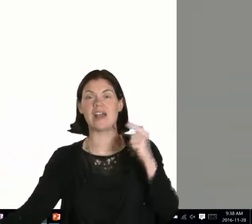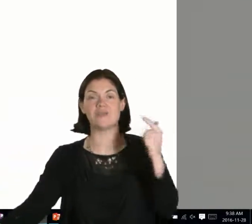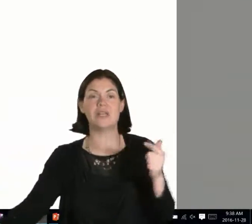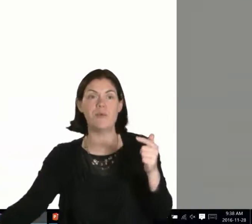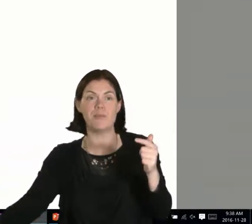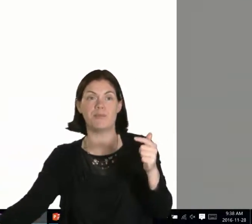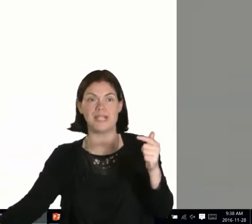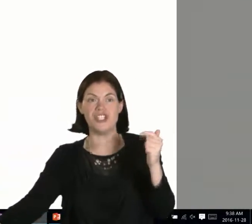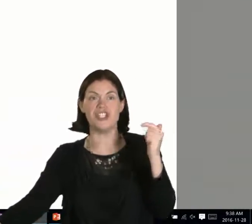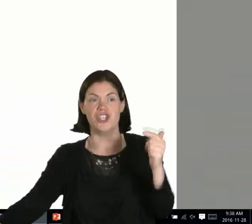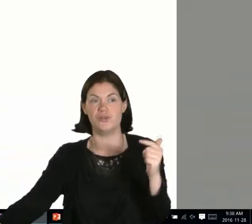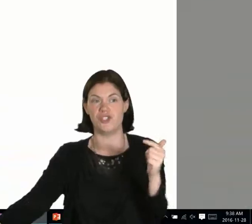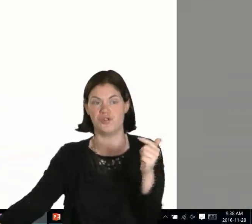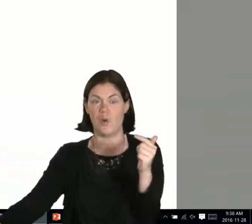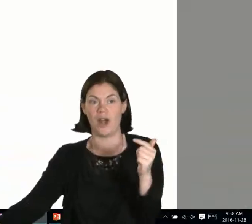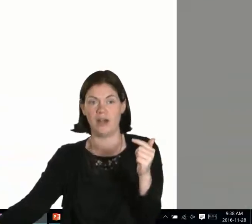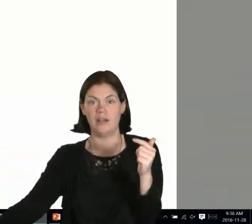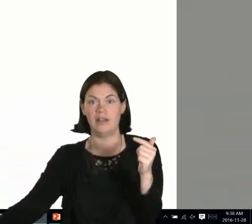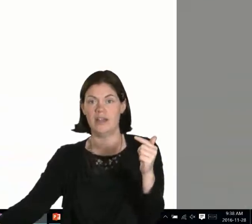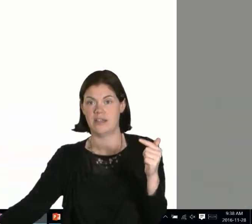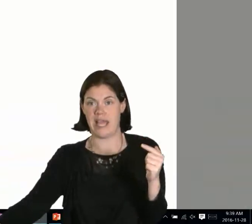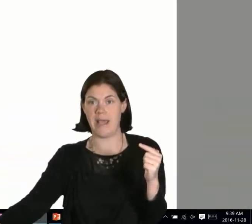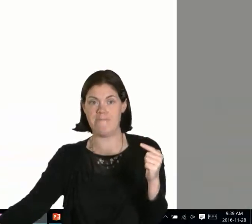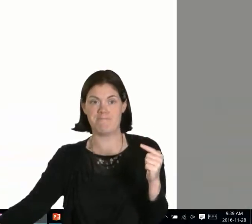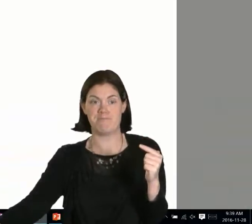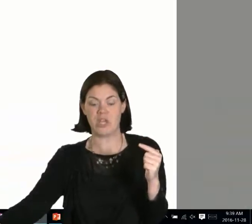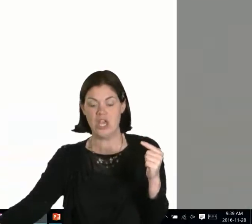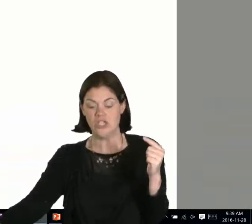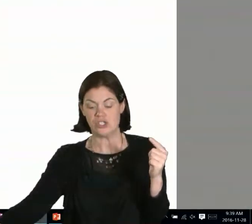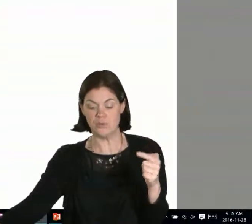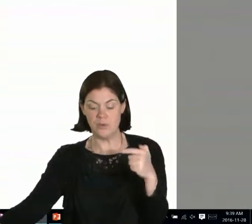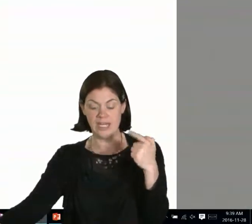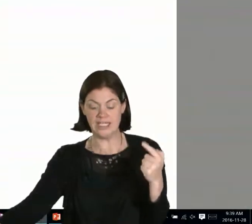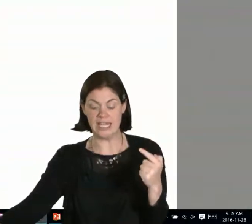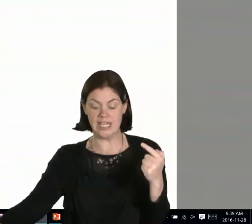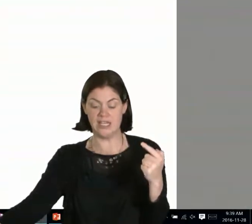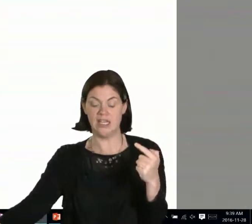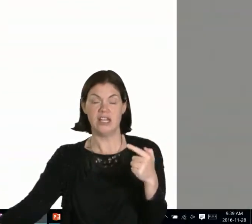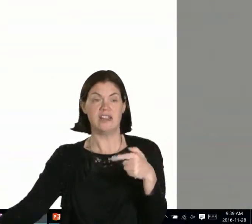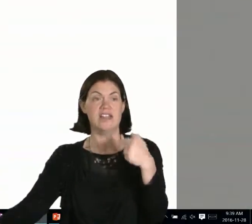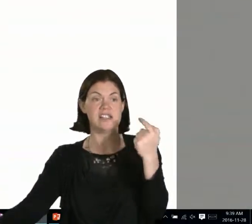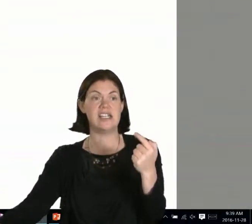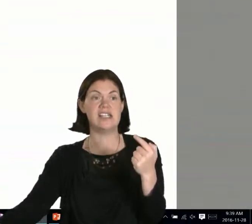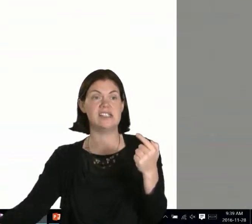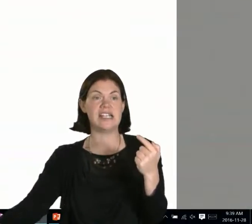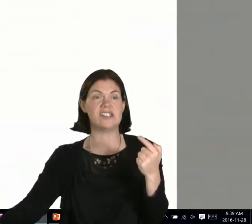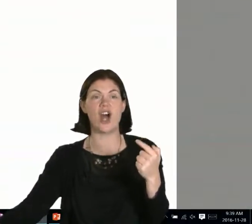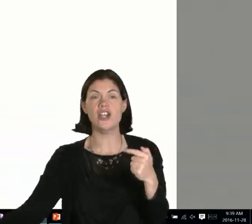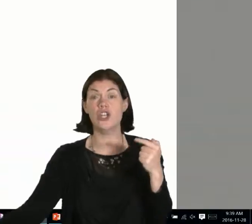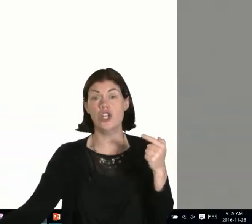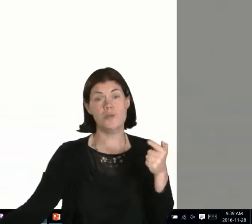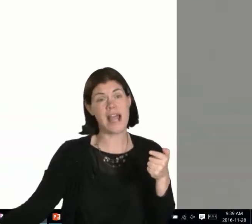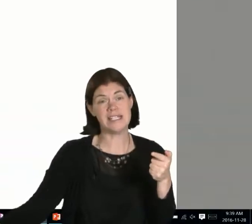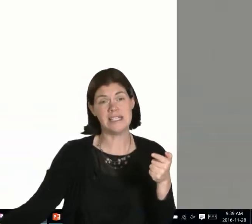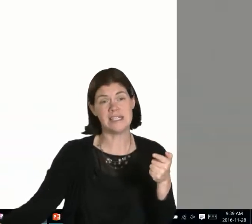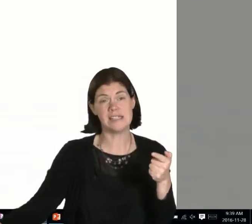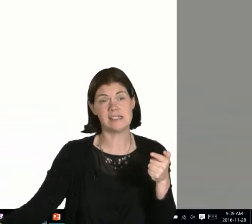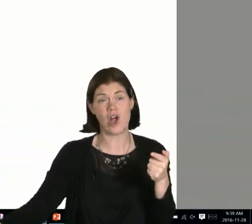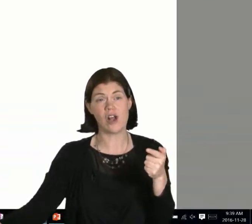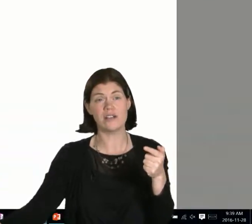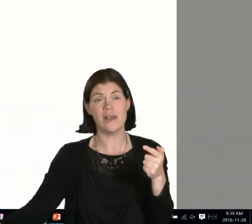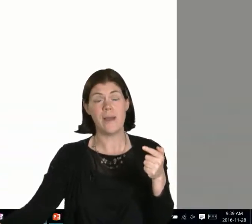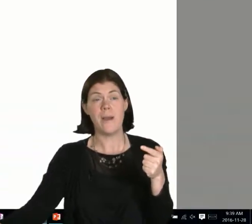And that's really what a bridge is used for. Okay, so really it's not a new idea